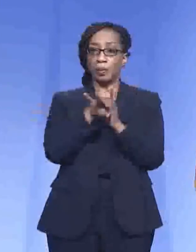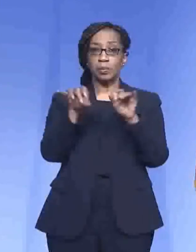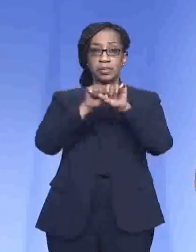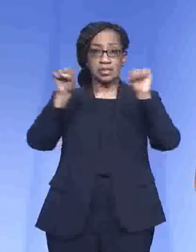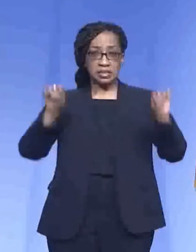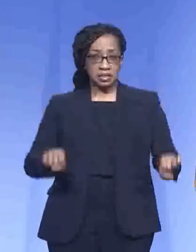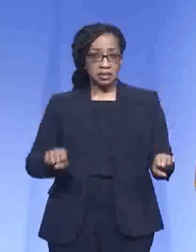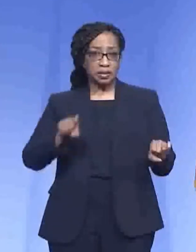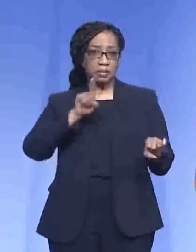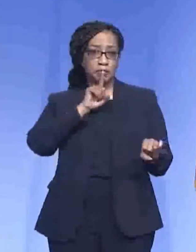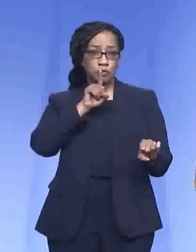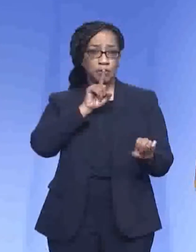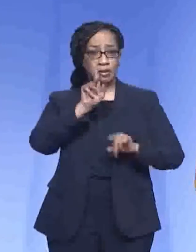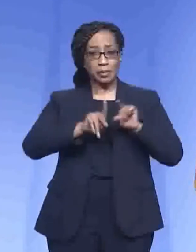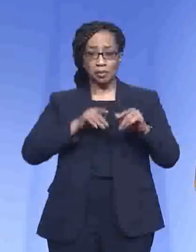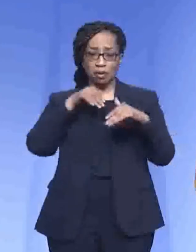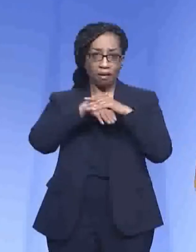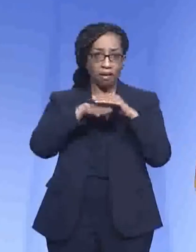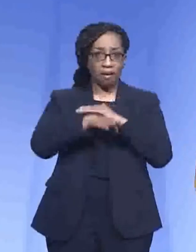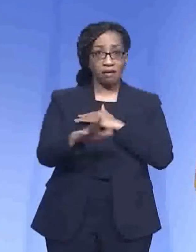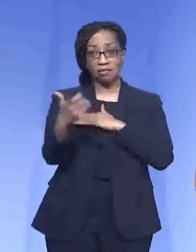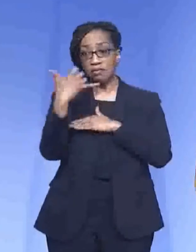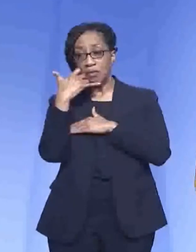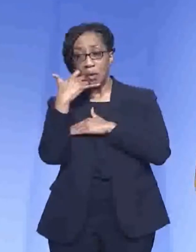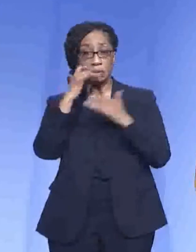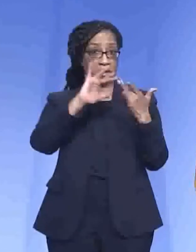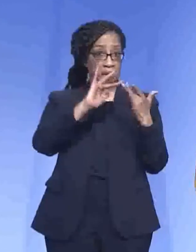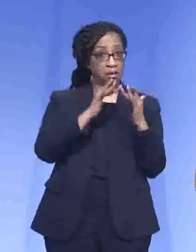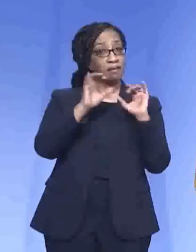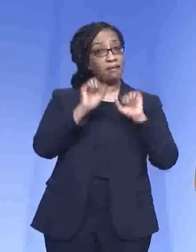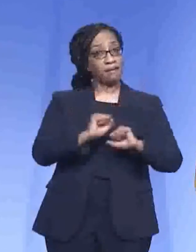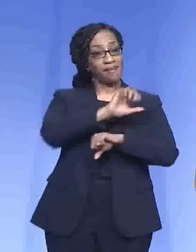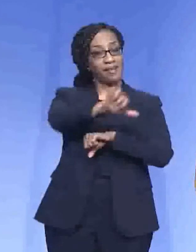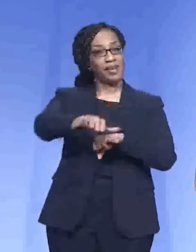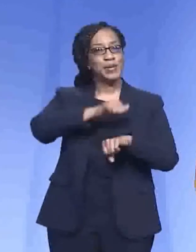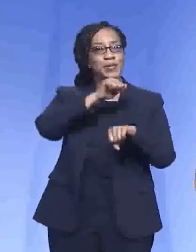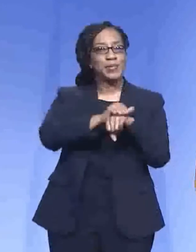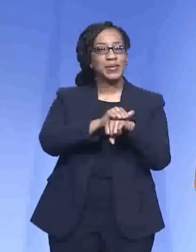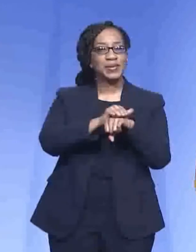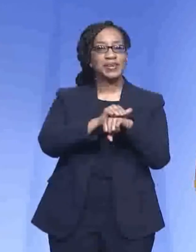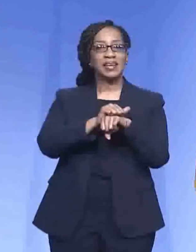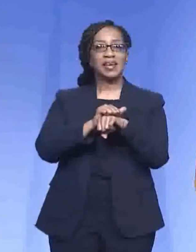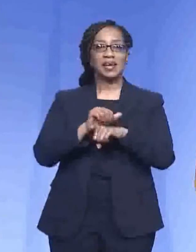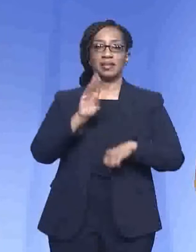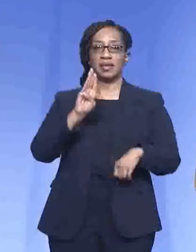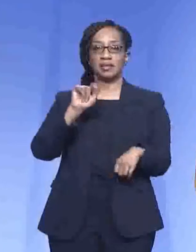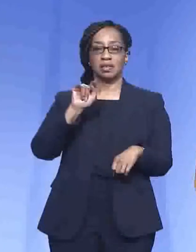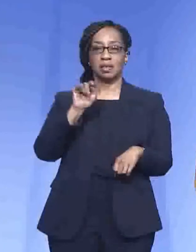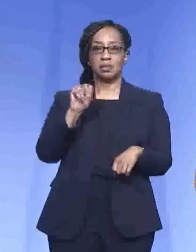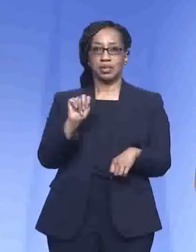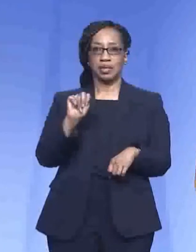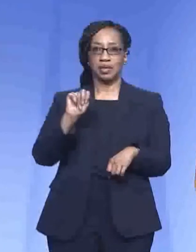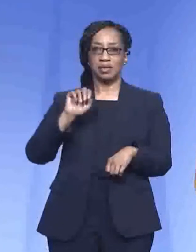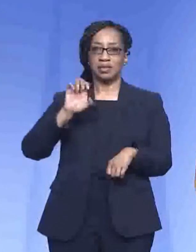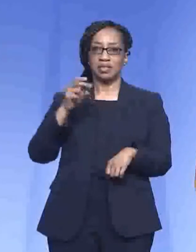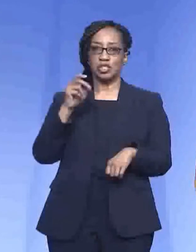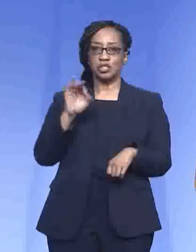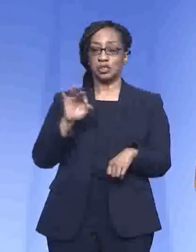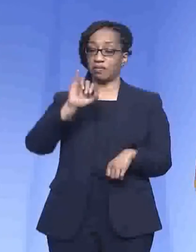ensuring that people have access through the phone and or the internet to their appointments, and that is Battalion Chief Jason